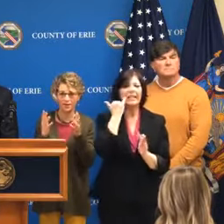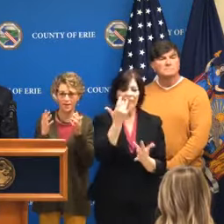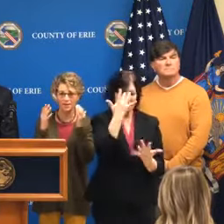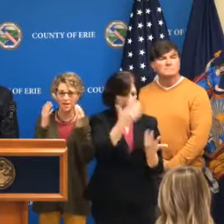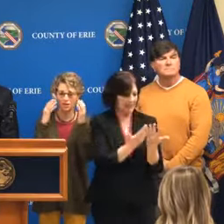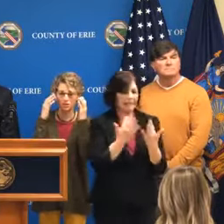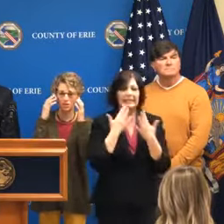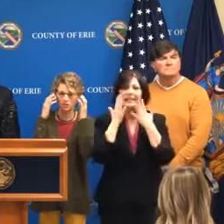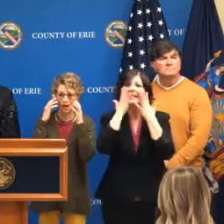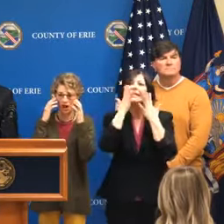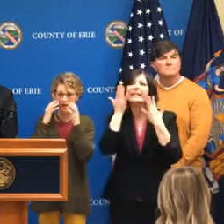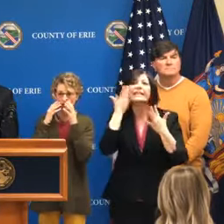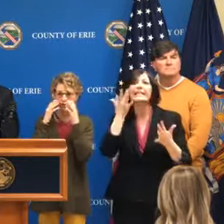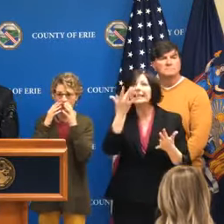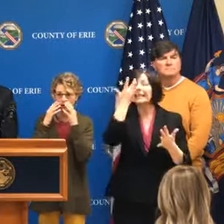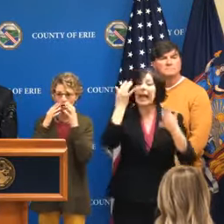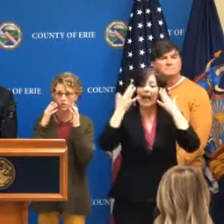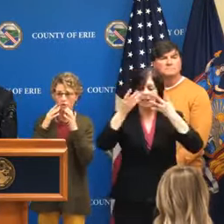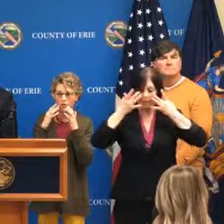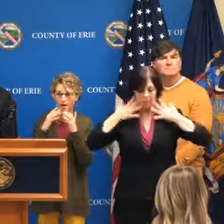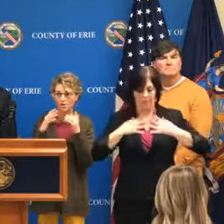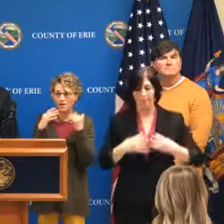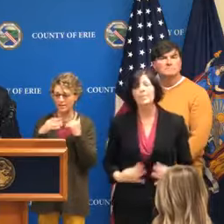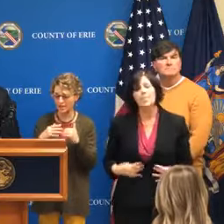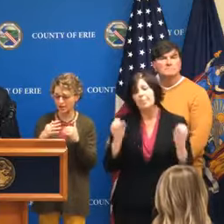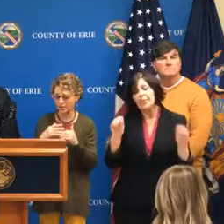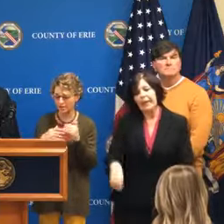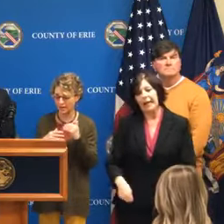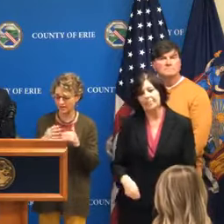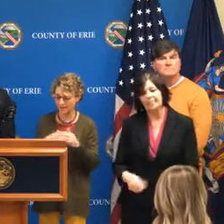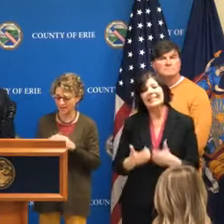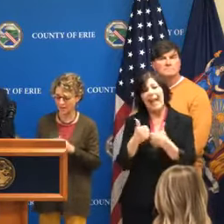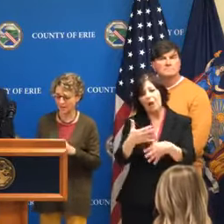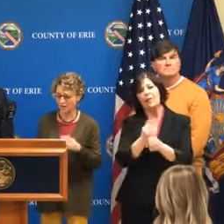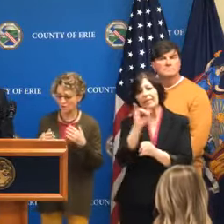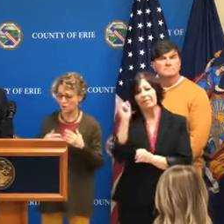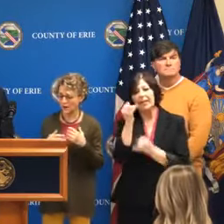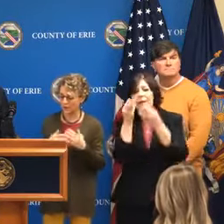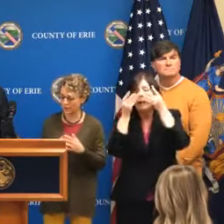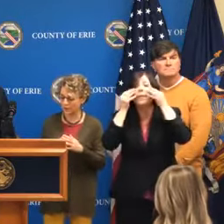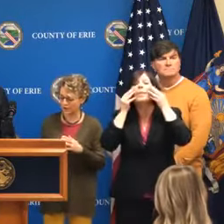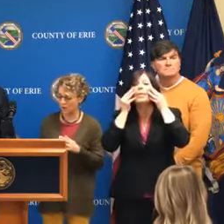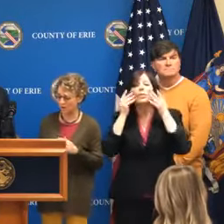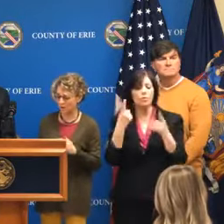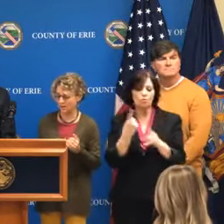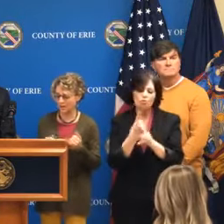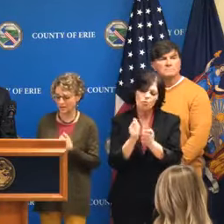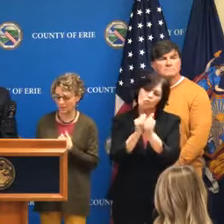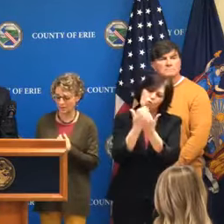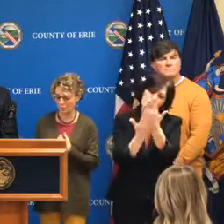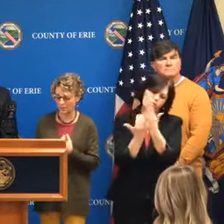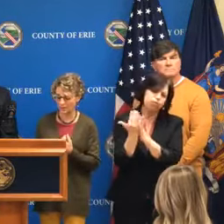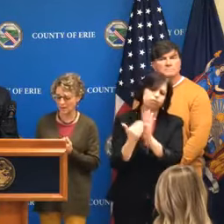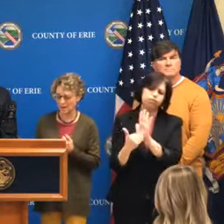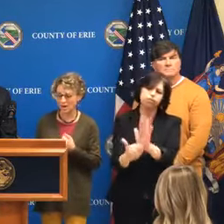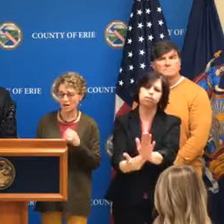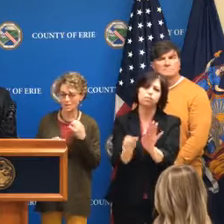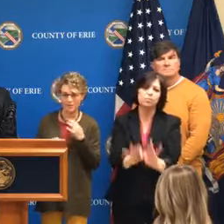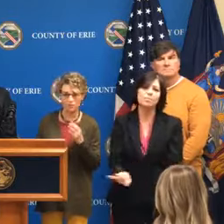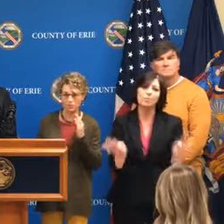on your face and you touch your eyes or your nose and your mouth, that's how you get infected. So regular hand washing is very